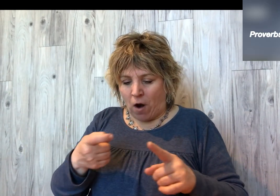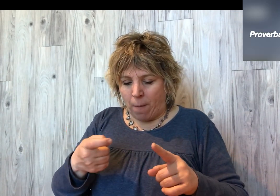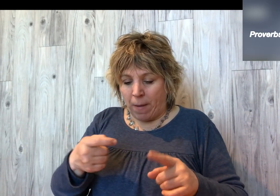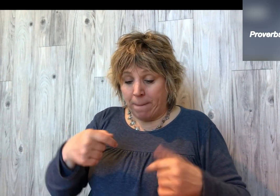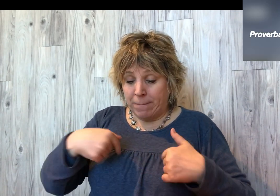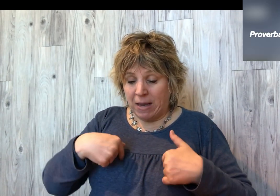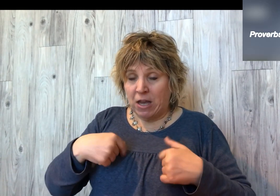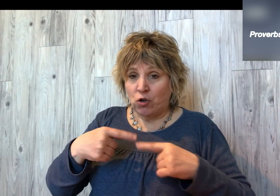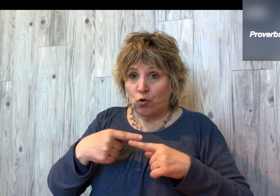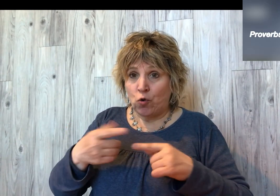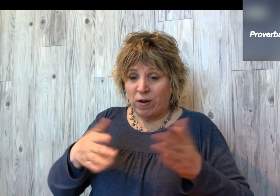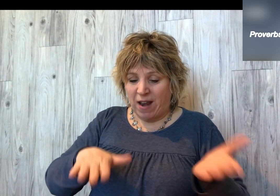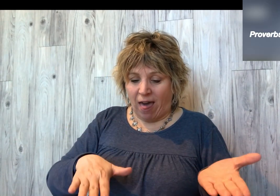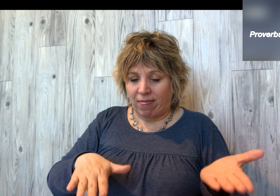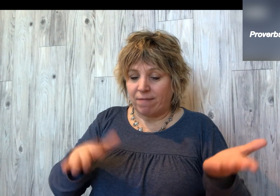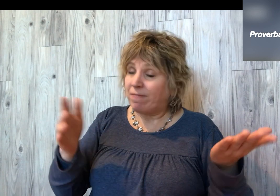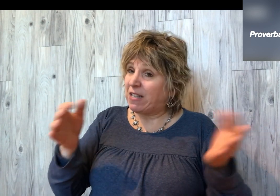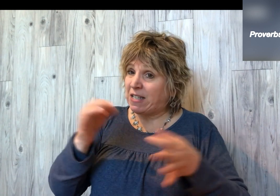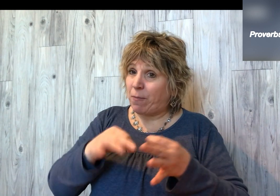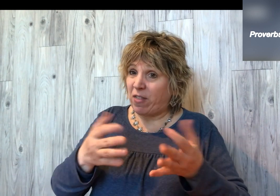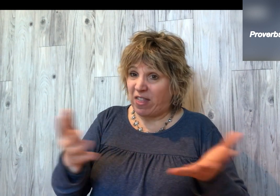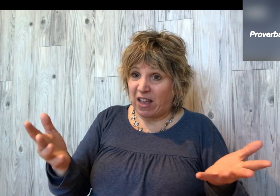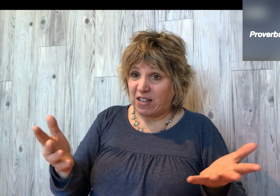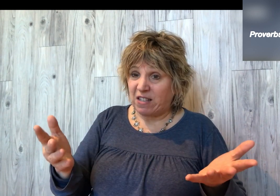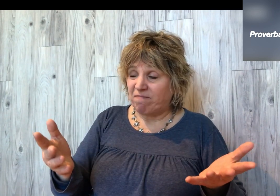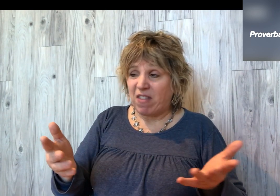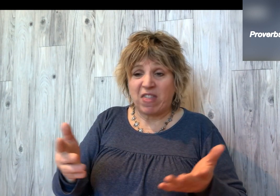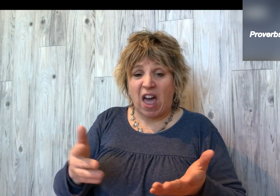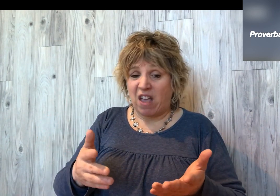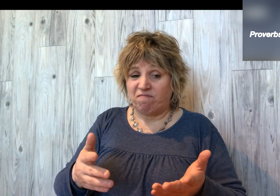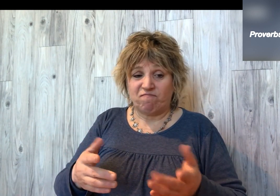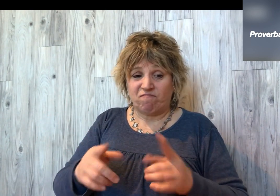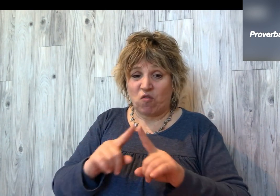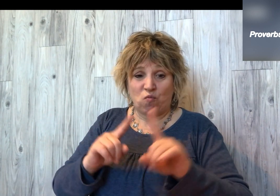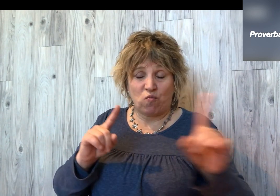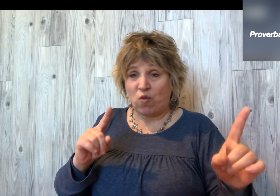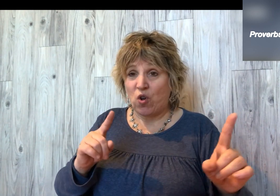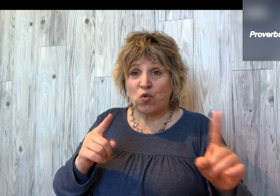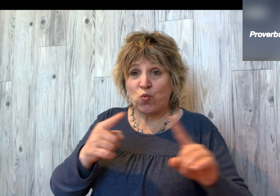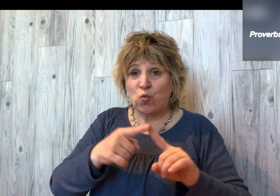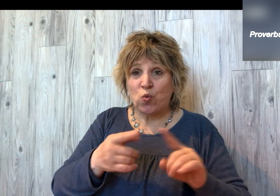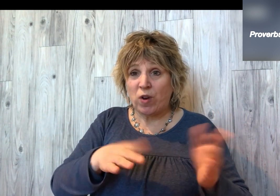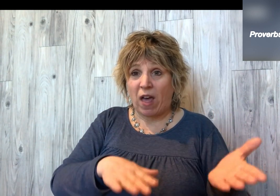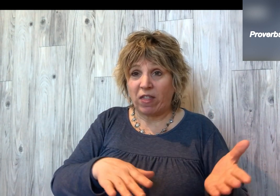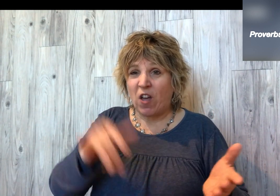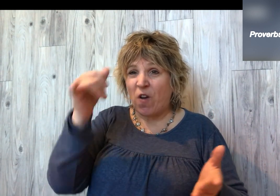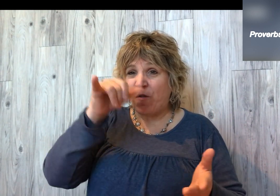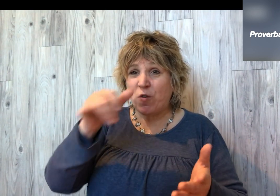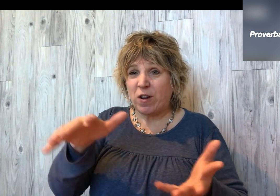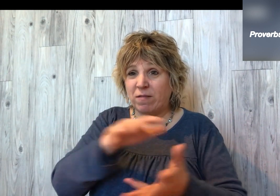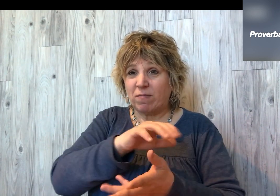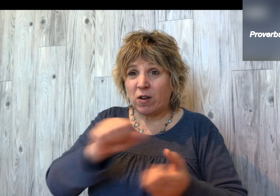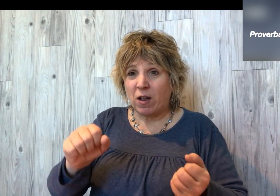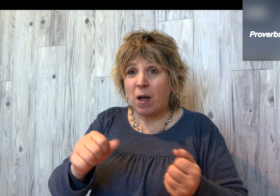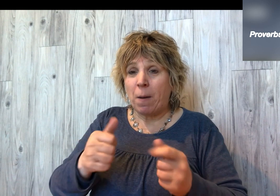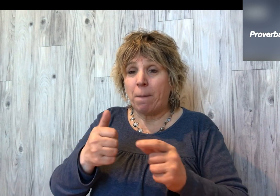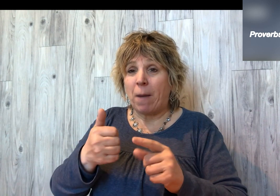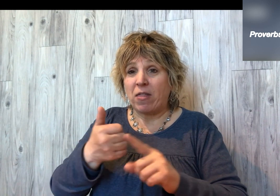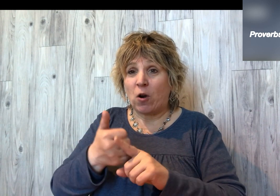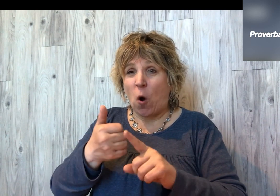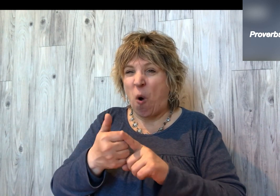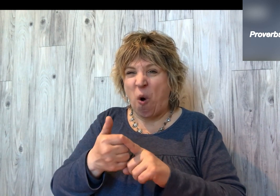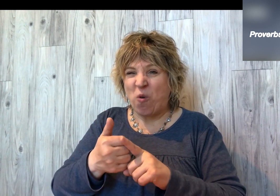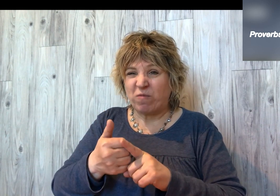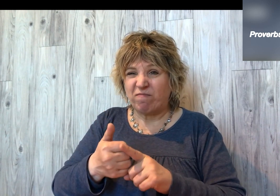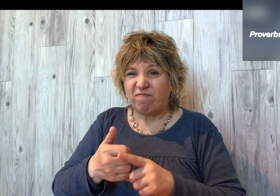death. Wisdom is talking here. It says, simpletons, the simple, they turn away from wisdom. They run from wisdom to their own death. Fools are destroyed by their